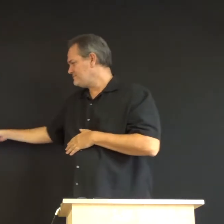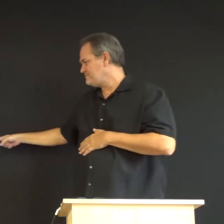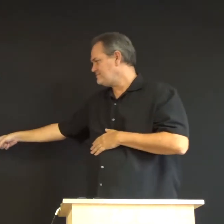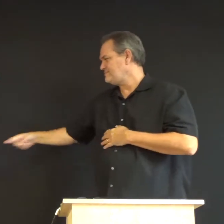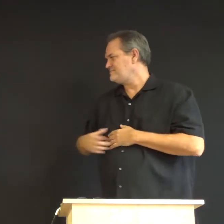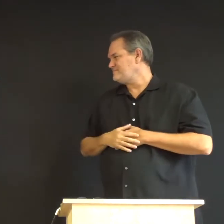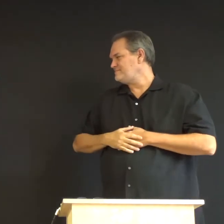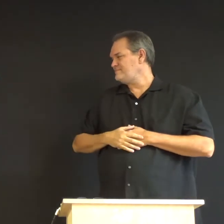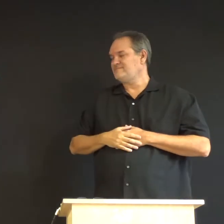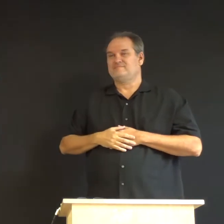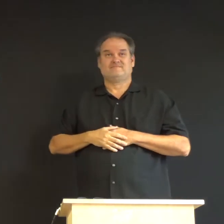Our struggle is against that.